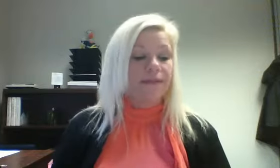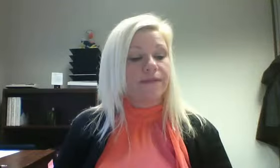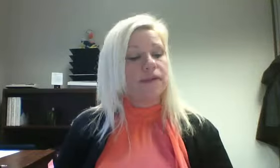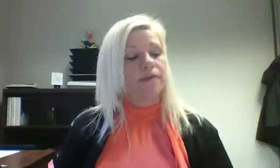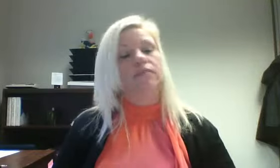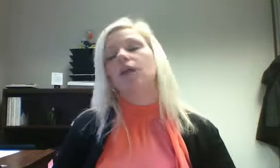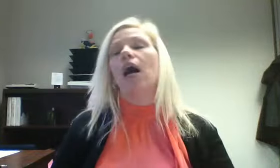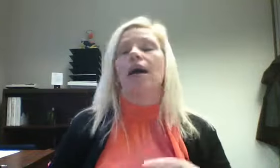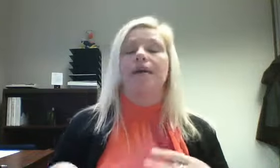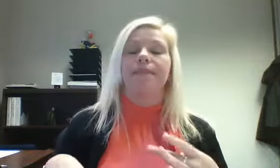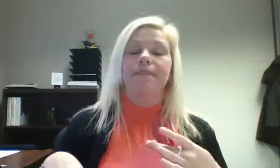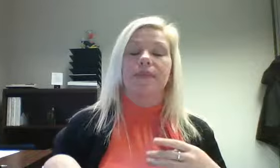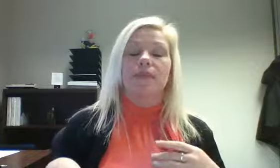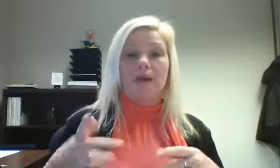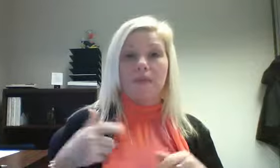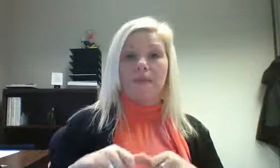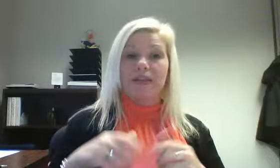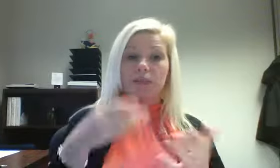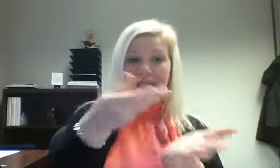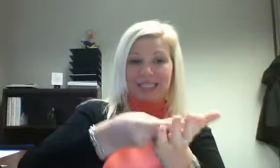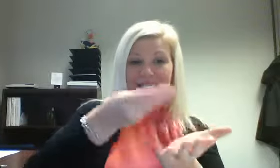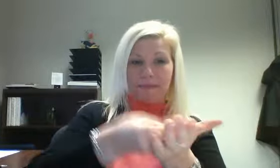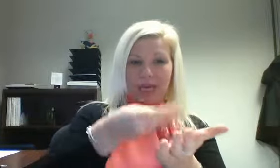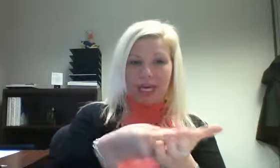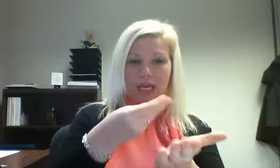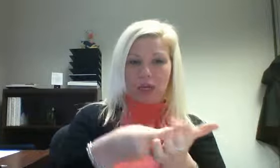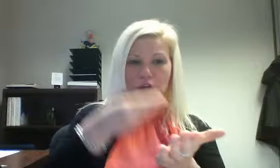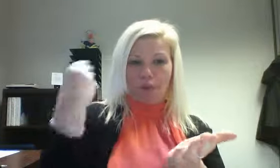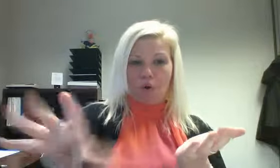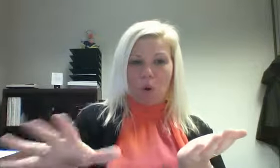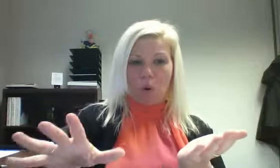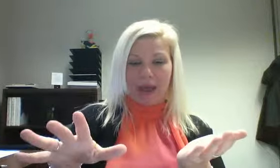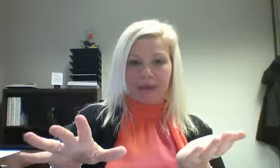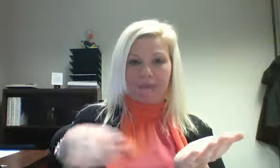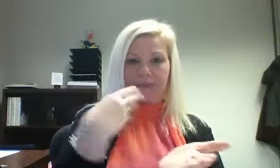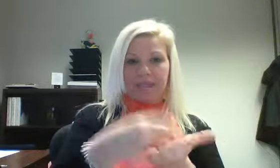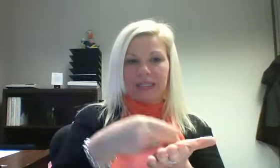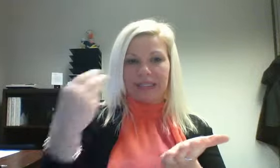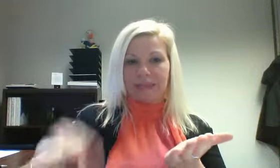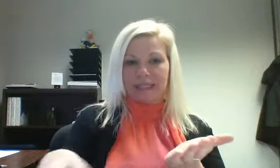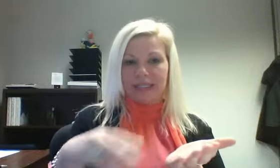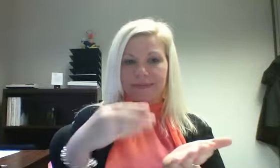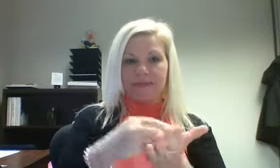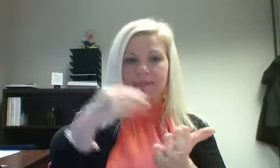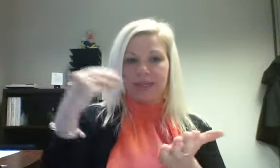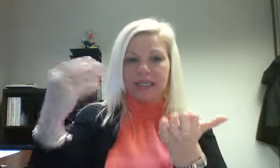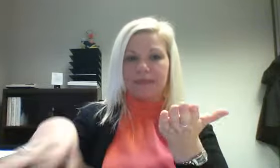Expensive. Way to remember this one is it's money you throw away. Expensive.